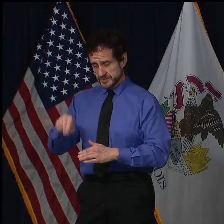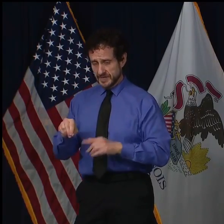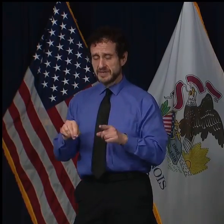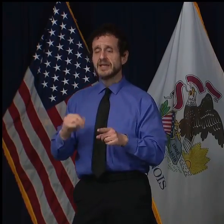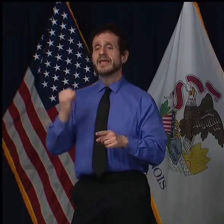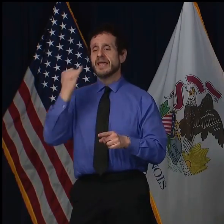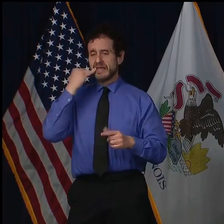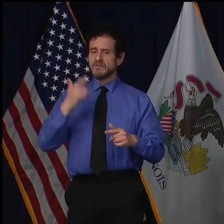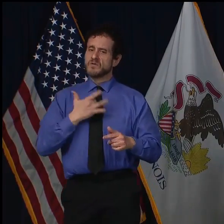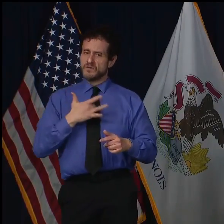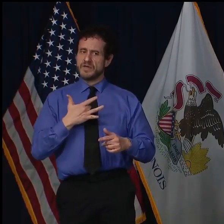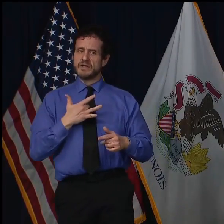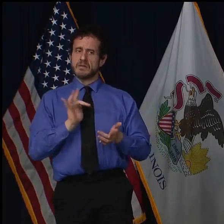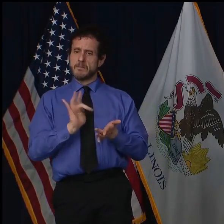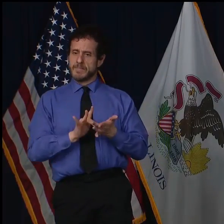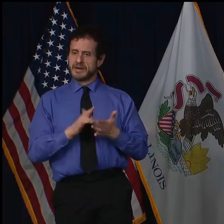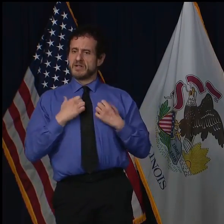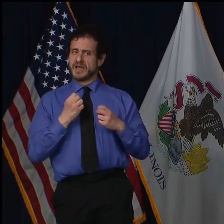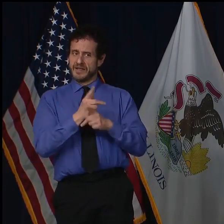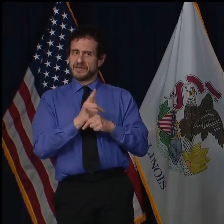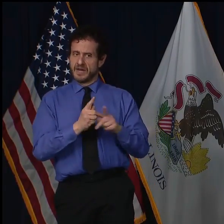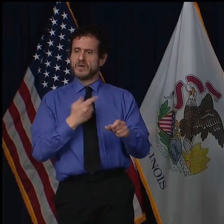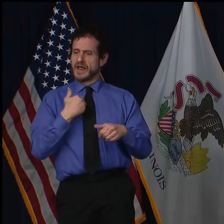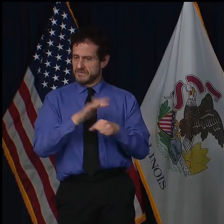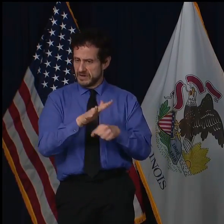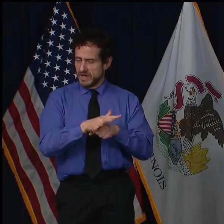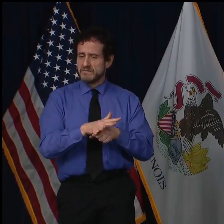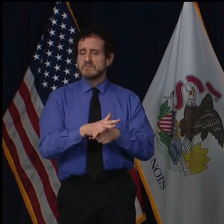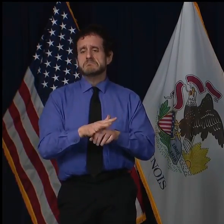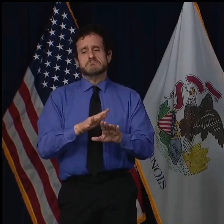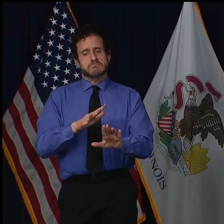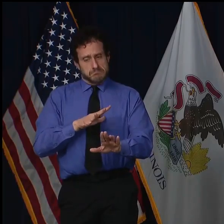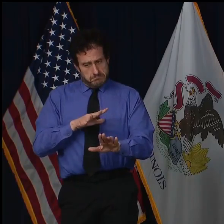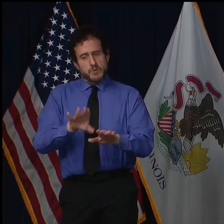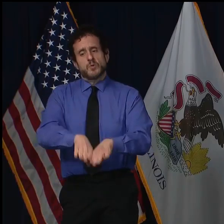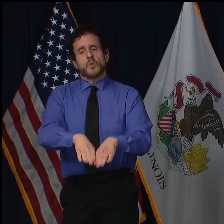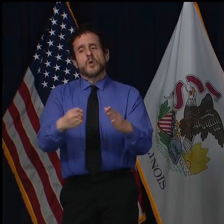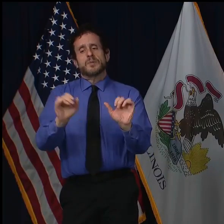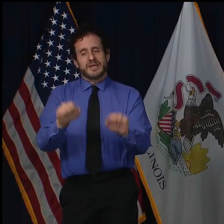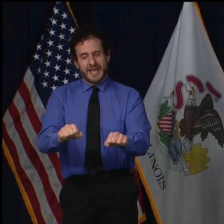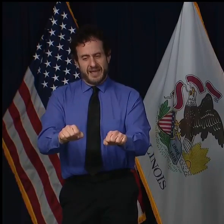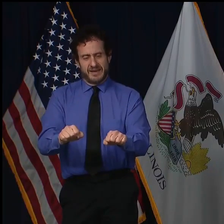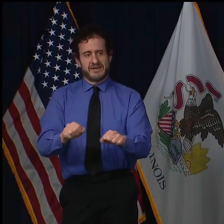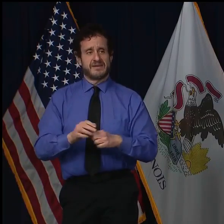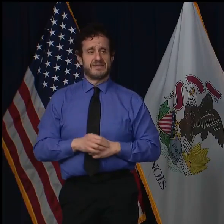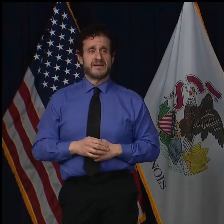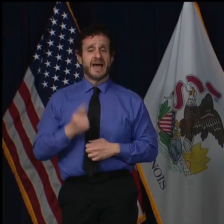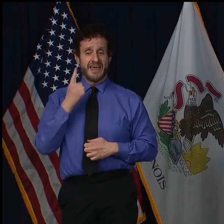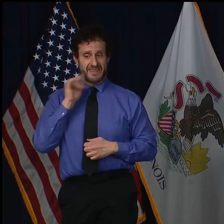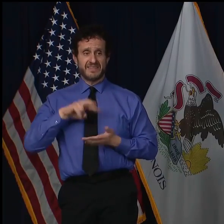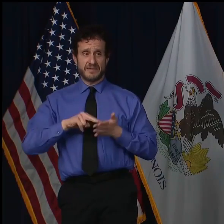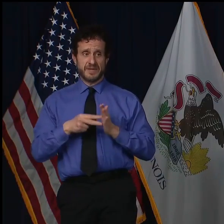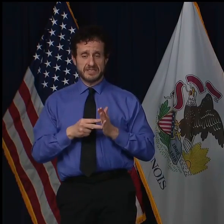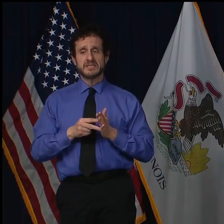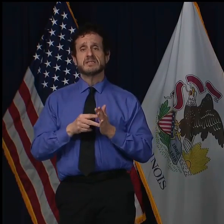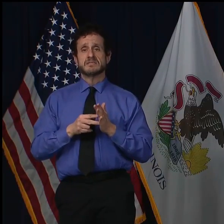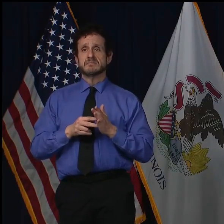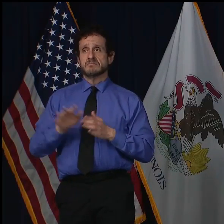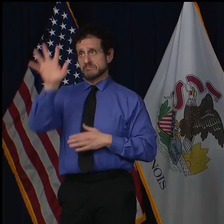is a capacity availability that you can open up. And I think that's going to turn out to mean that some